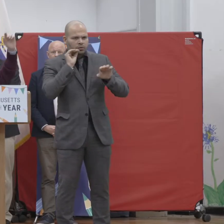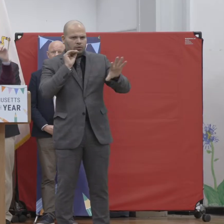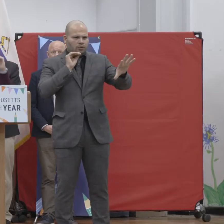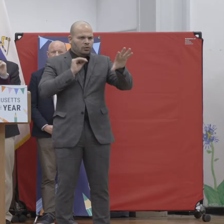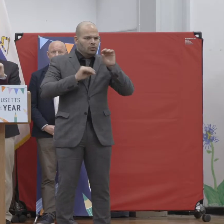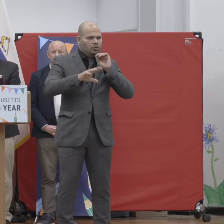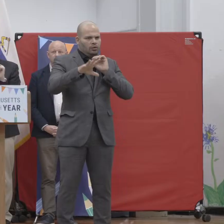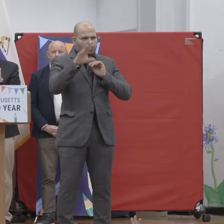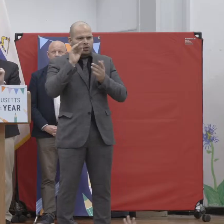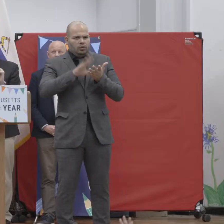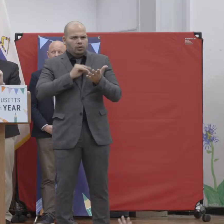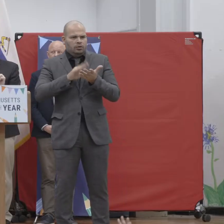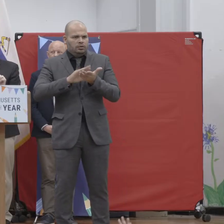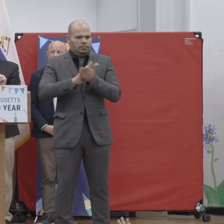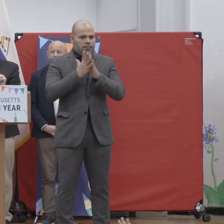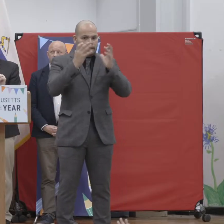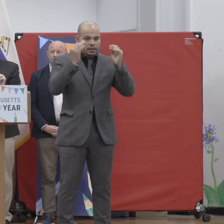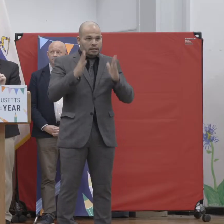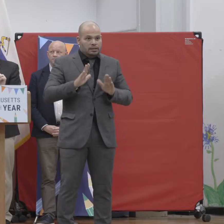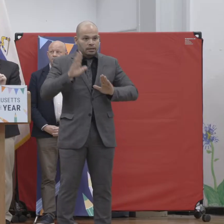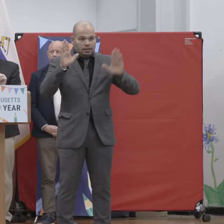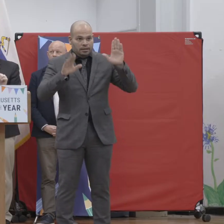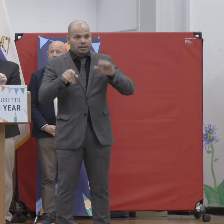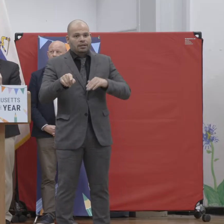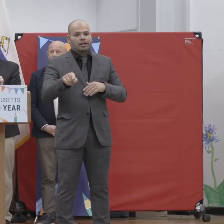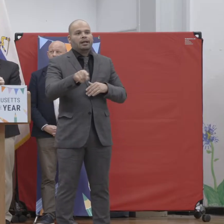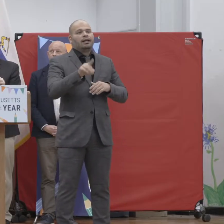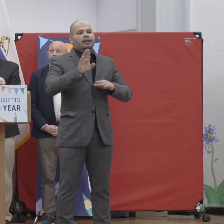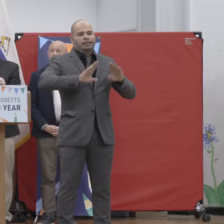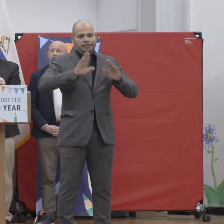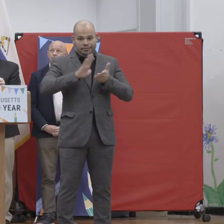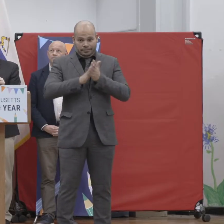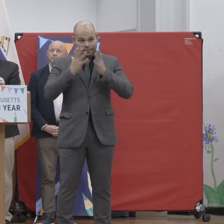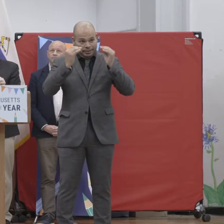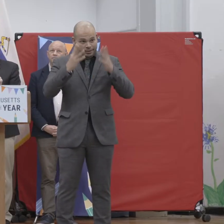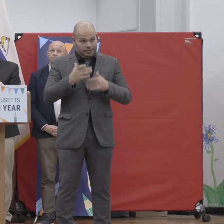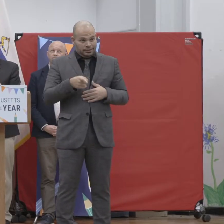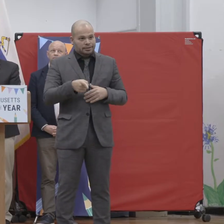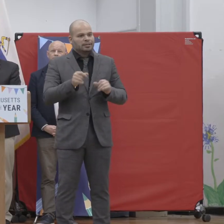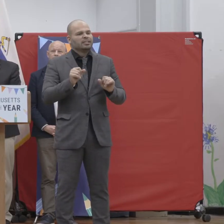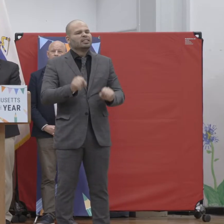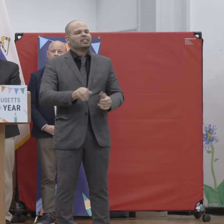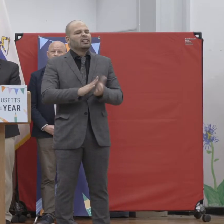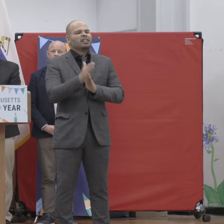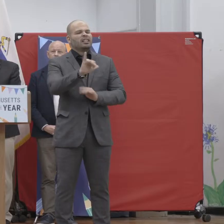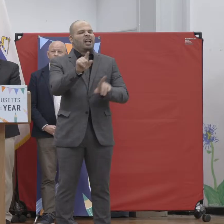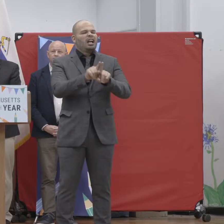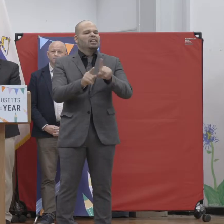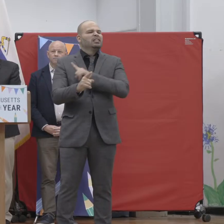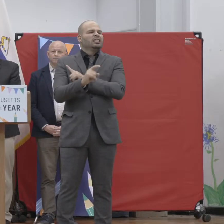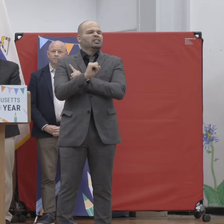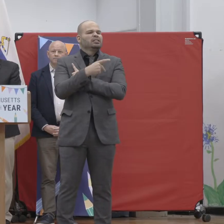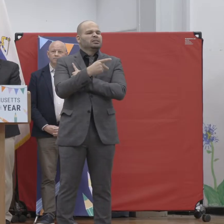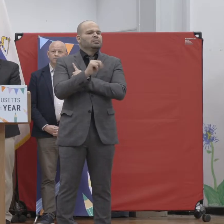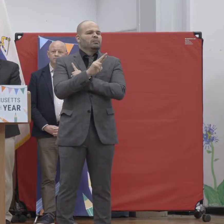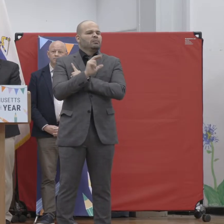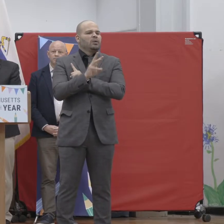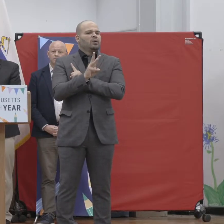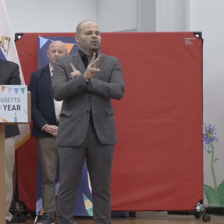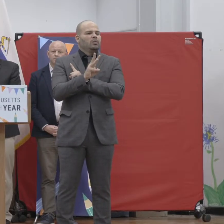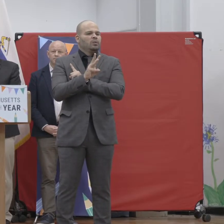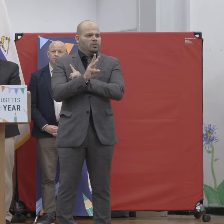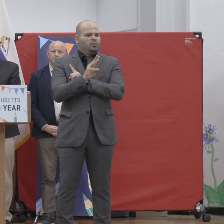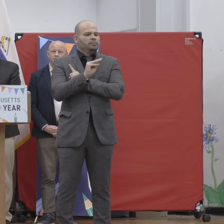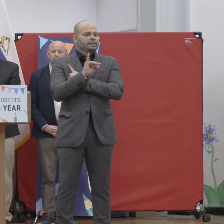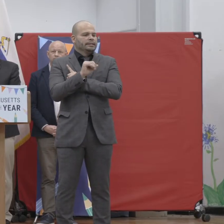teacher, you can be that teacher. You can have that impact. Think of Miss S. It's my